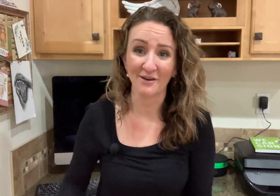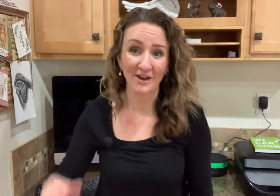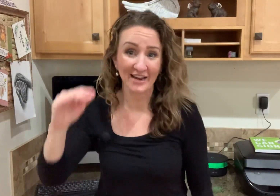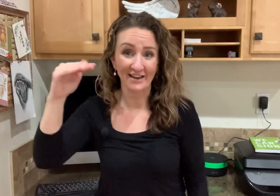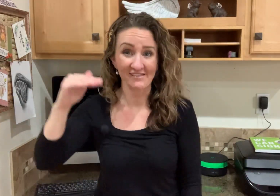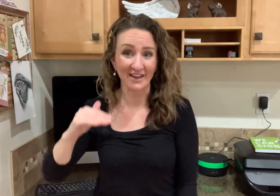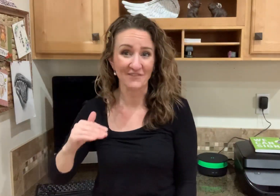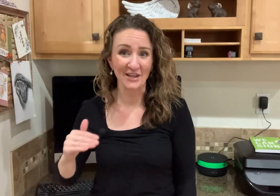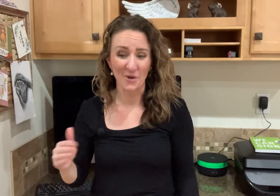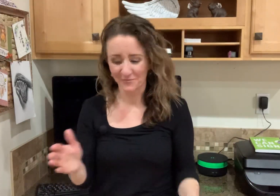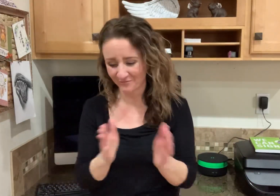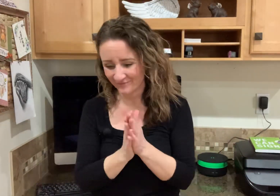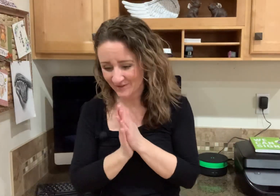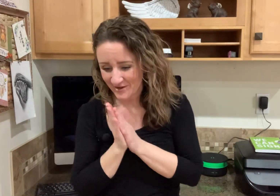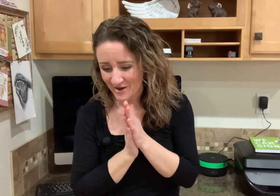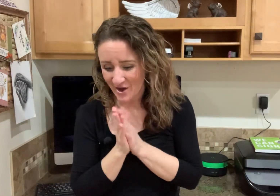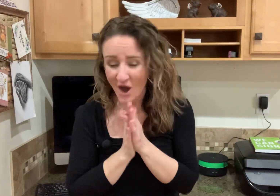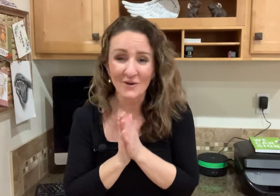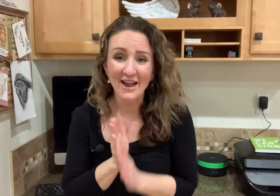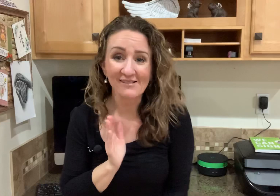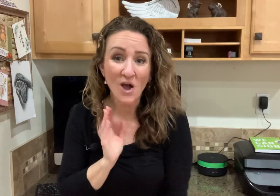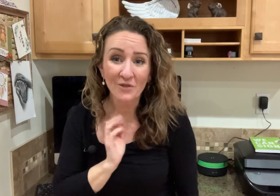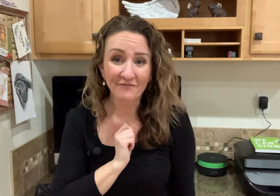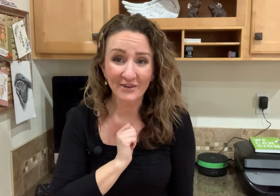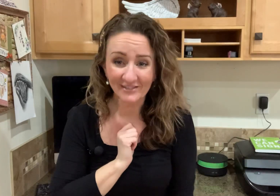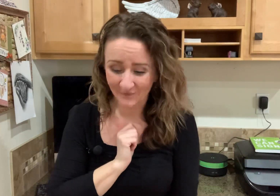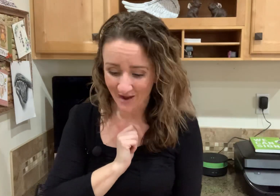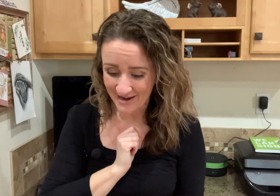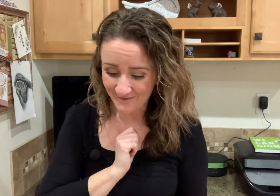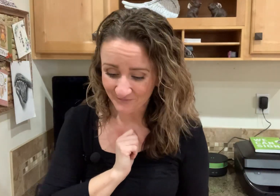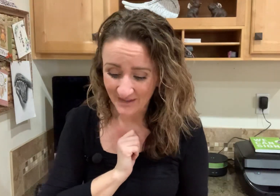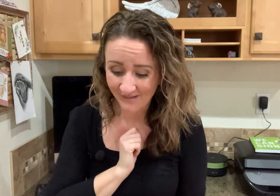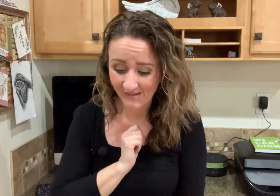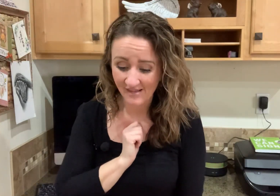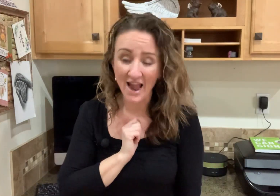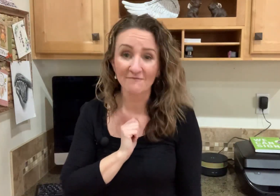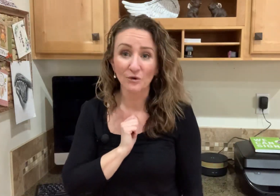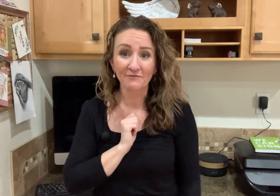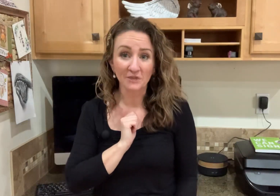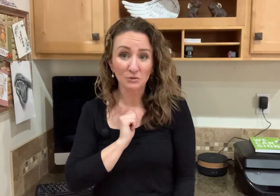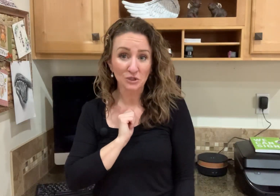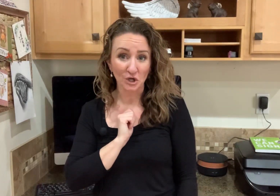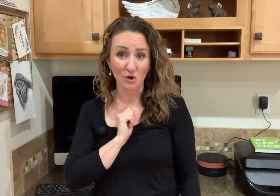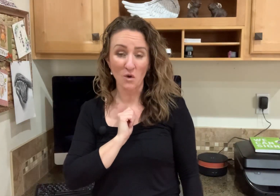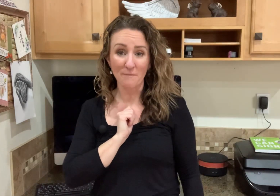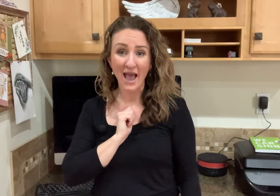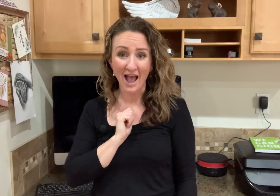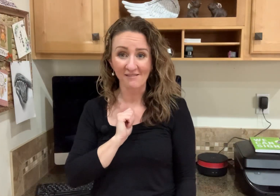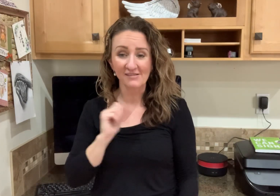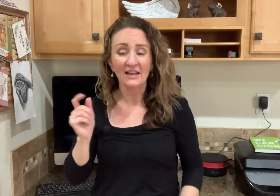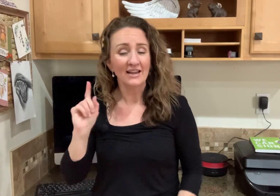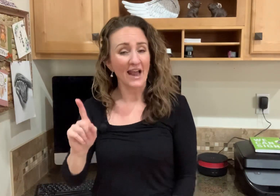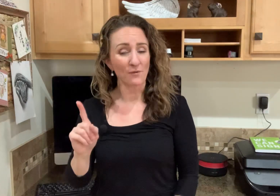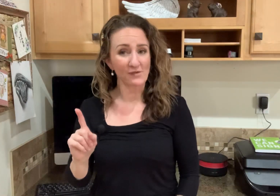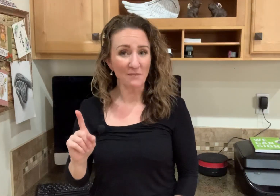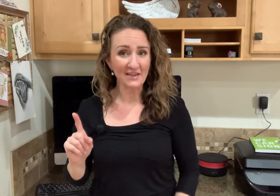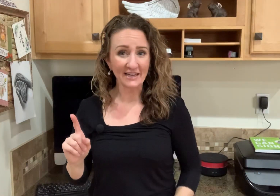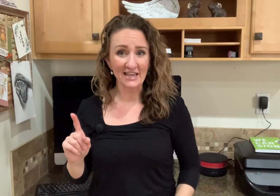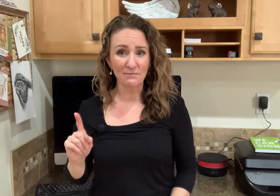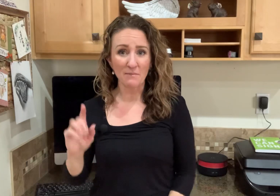in a second video. All right, so the first one is the sign for future or past. Now, something to keep in